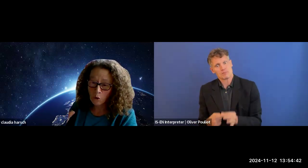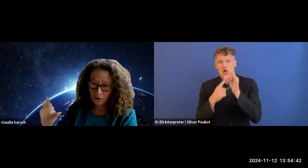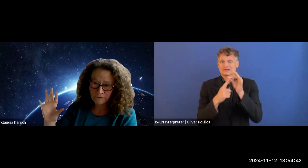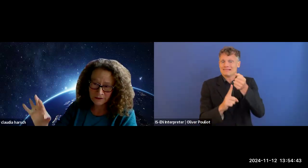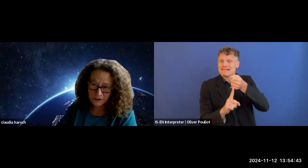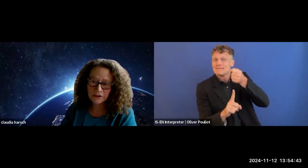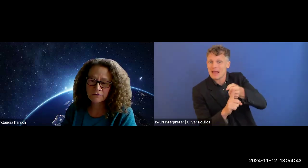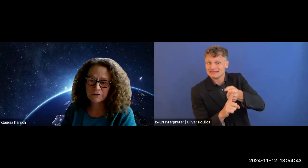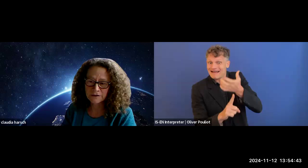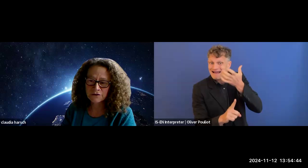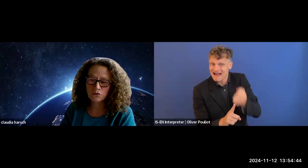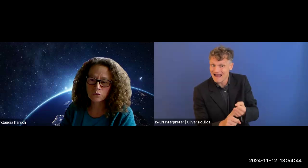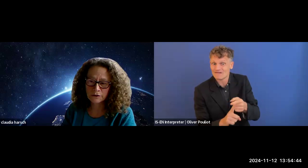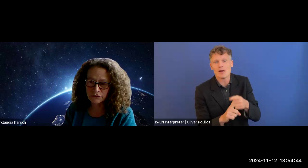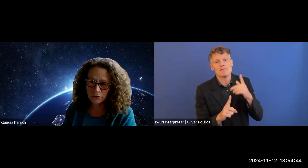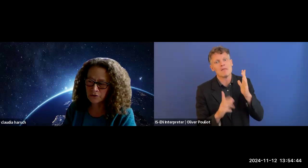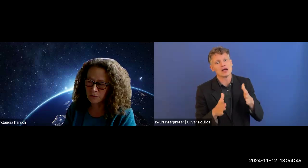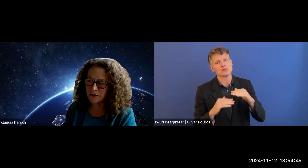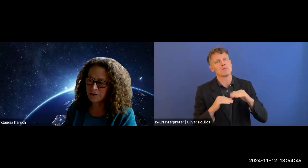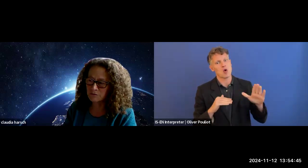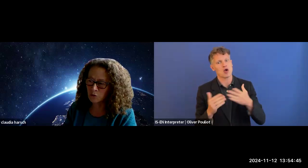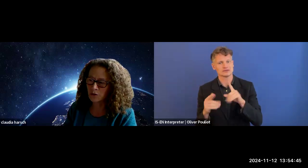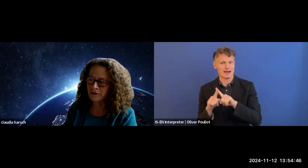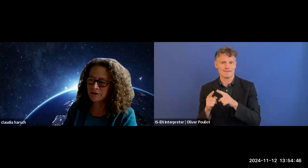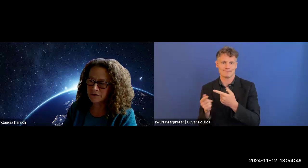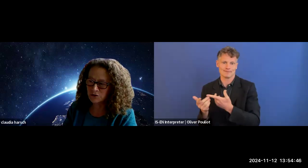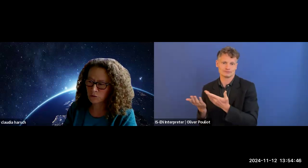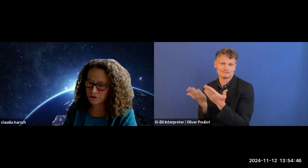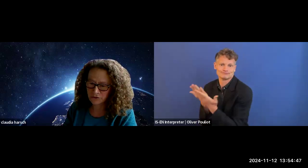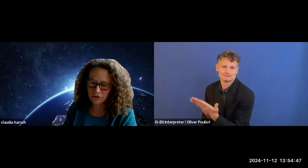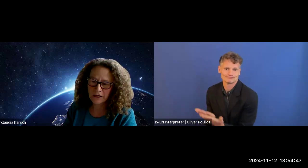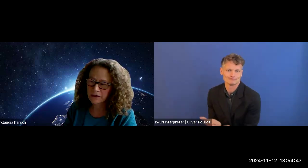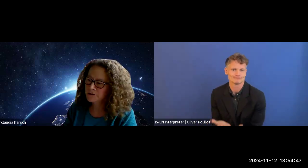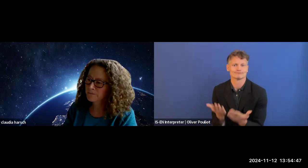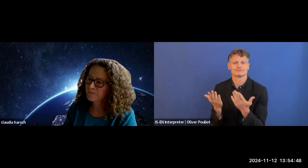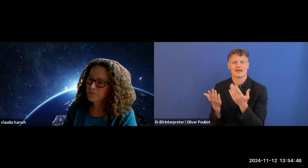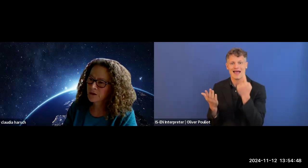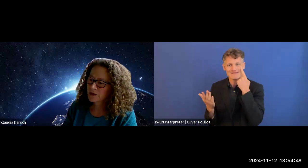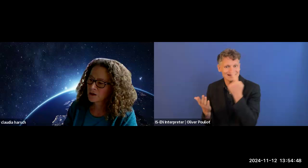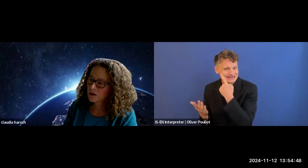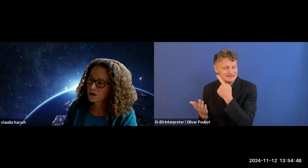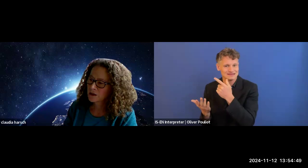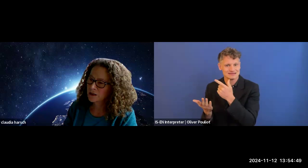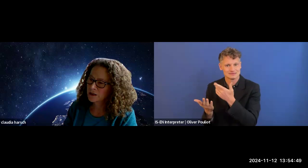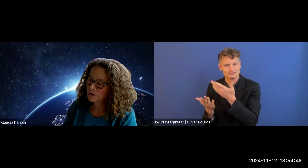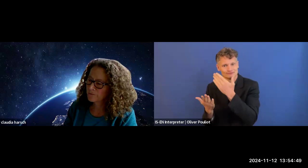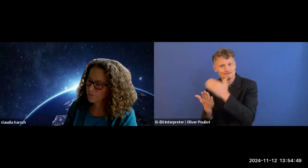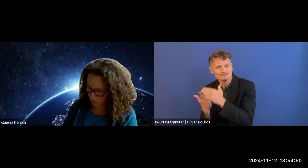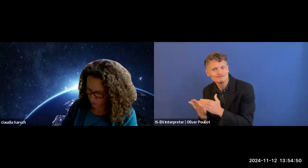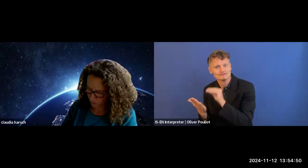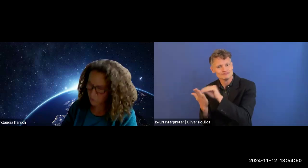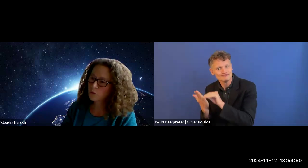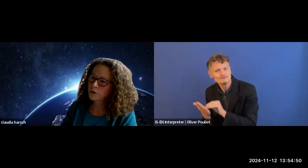the more validation evidence you want to document and the more evidence you want to collect. And